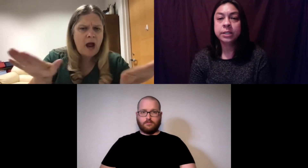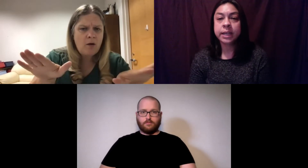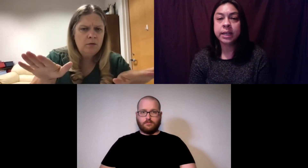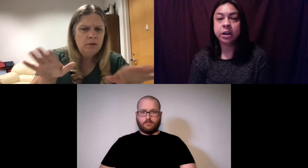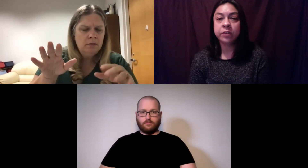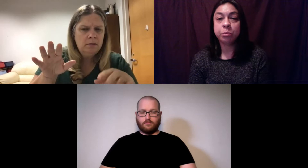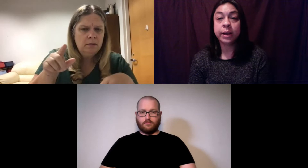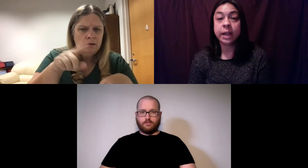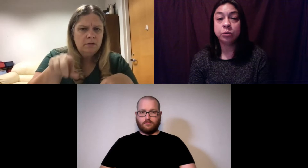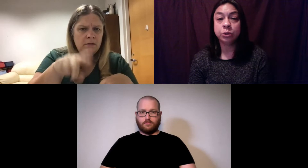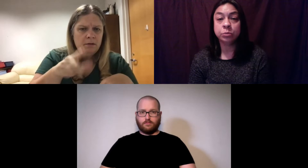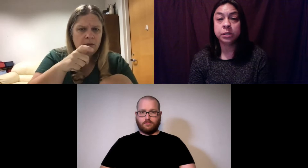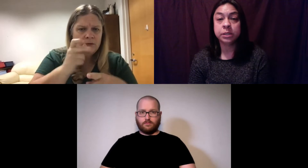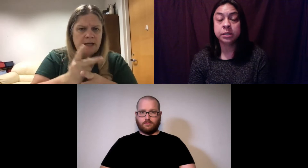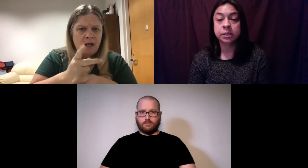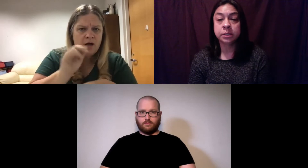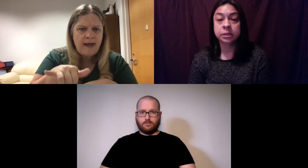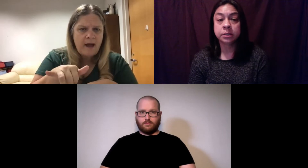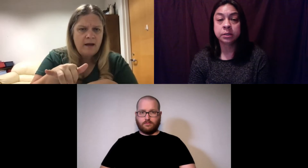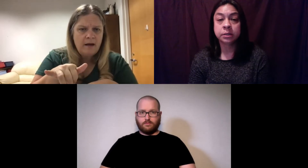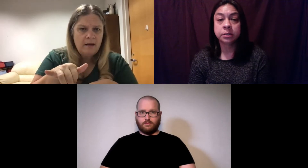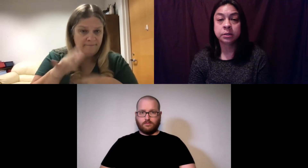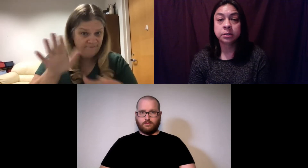Who is taking care of the breakout rooms?